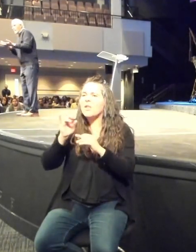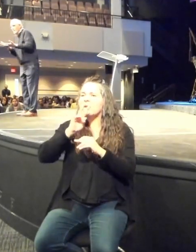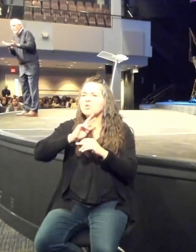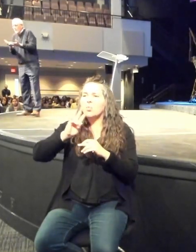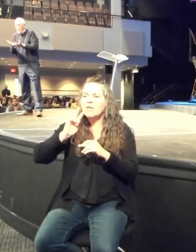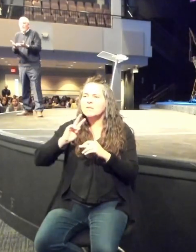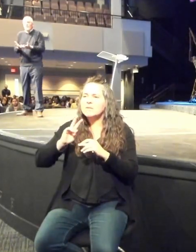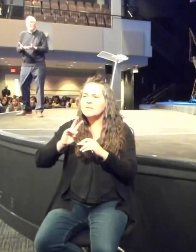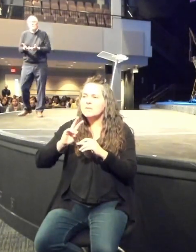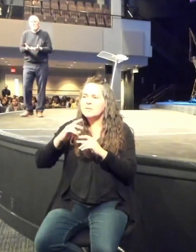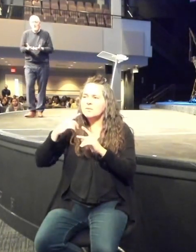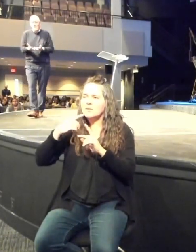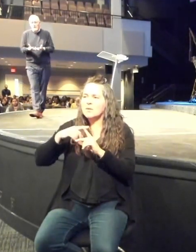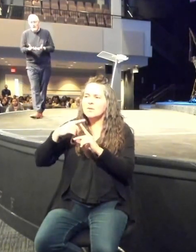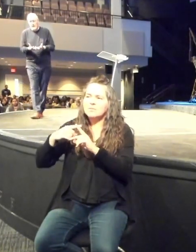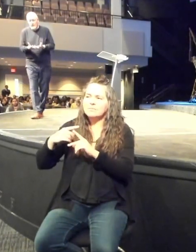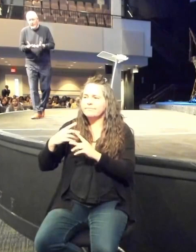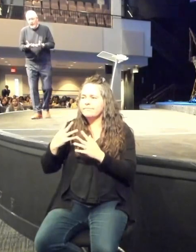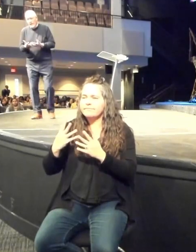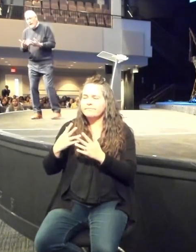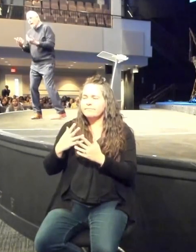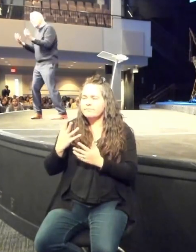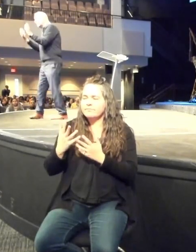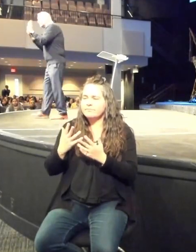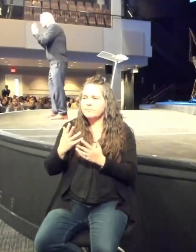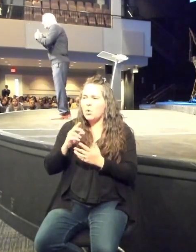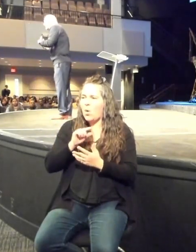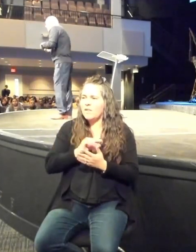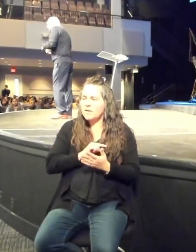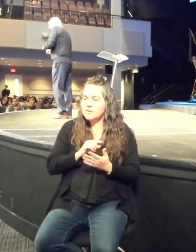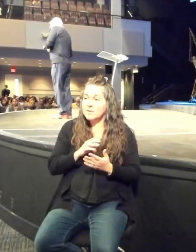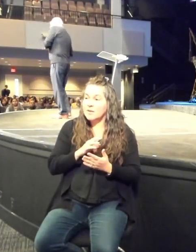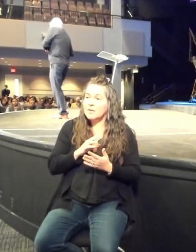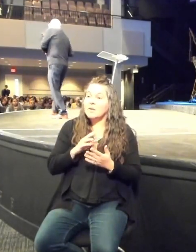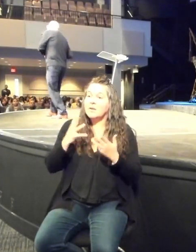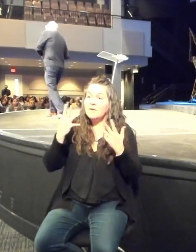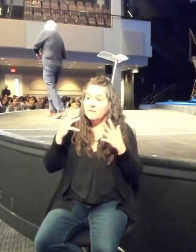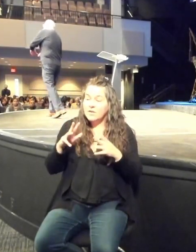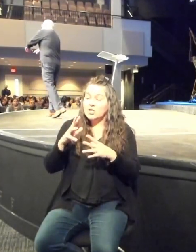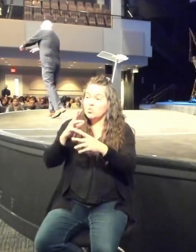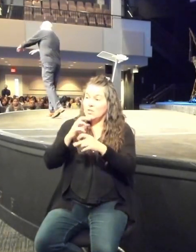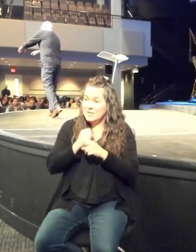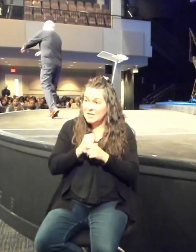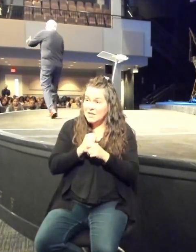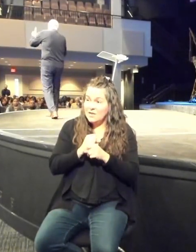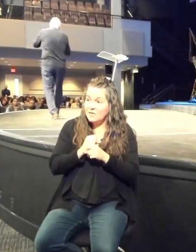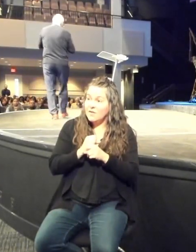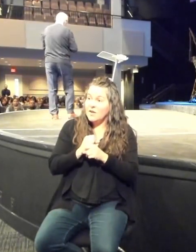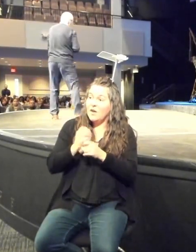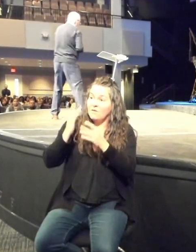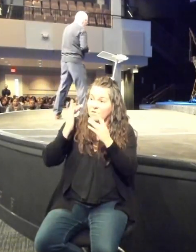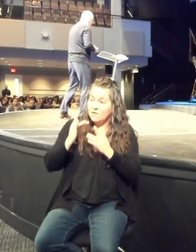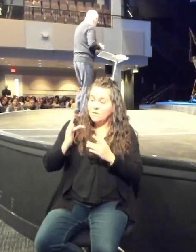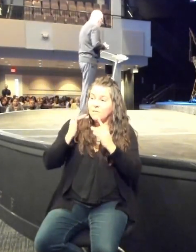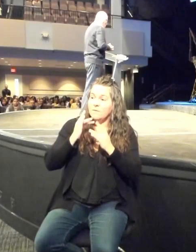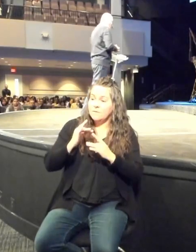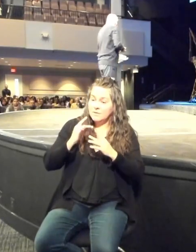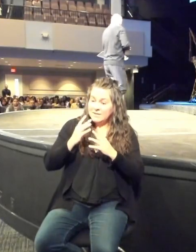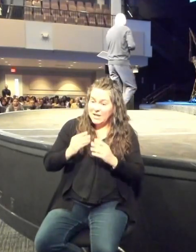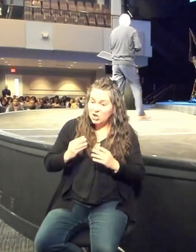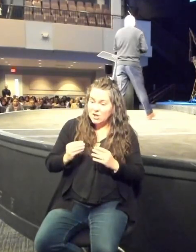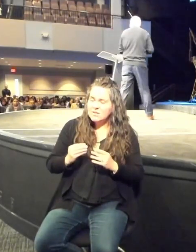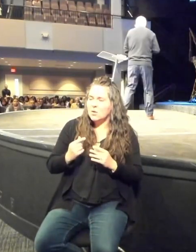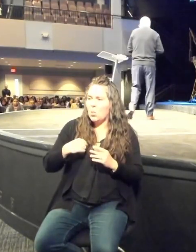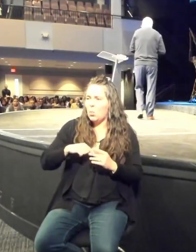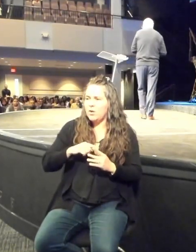complementing qualities. And then having received that, we're called to give it to other people. Last verse, I promised you this. Here it